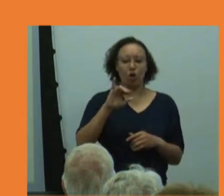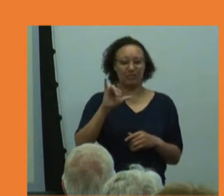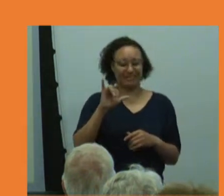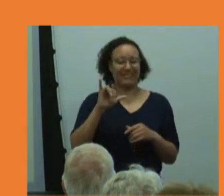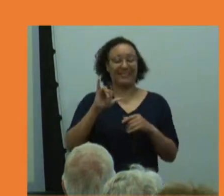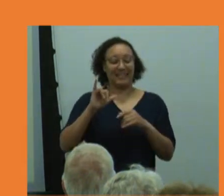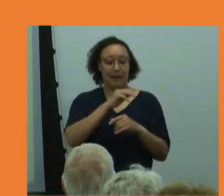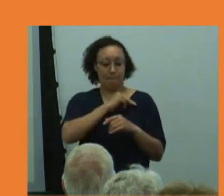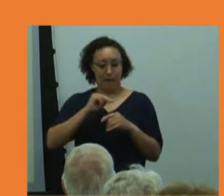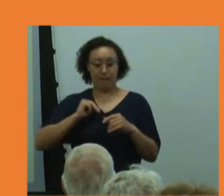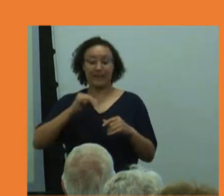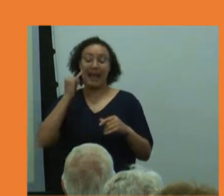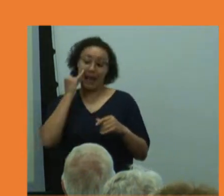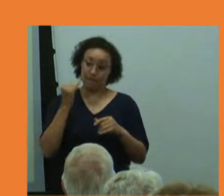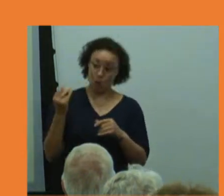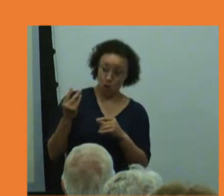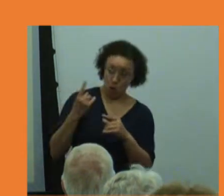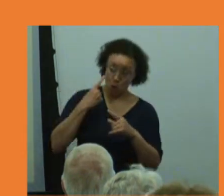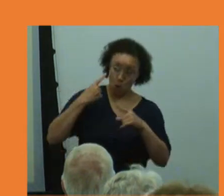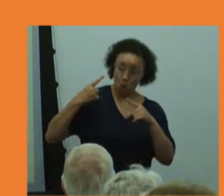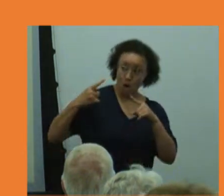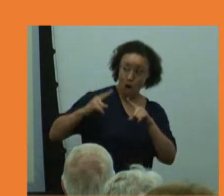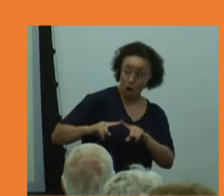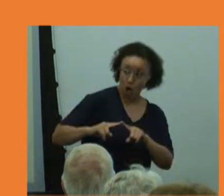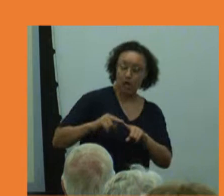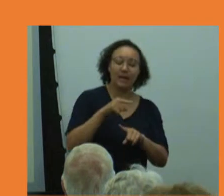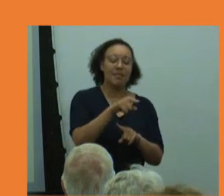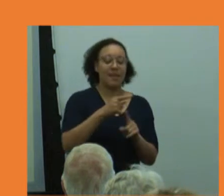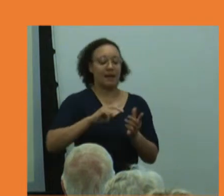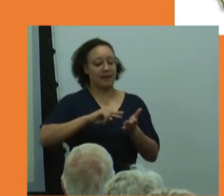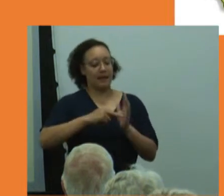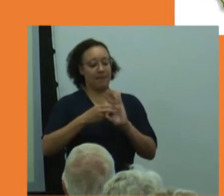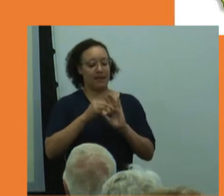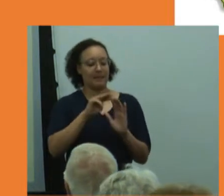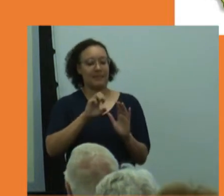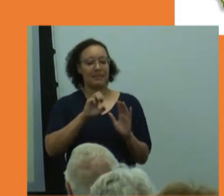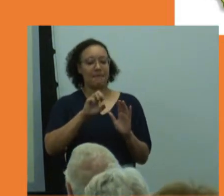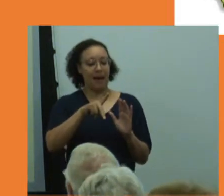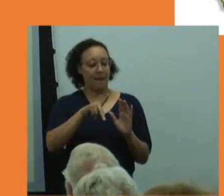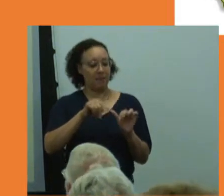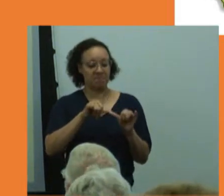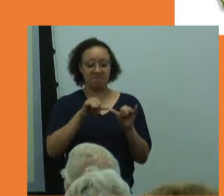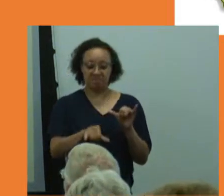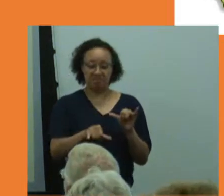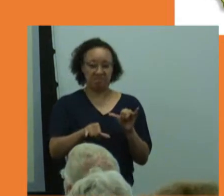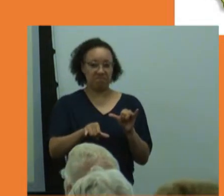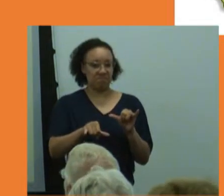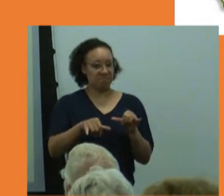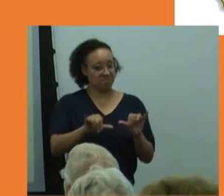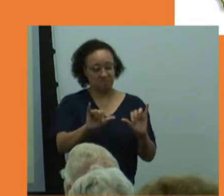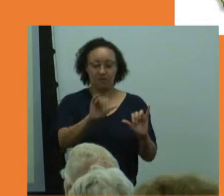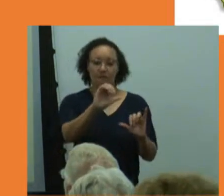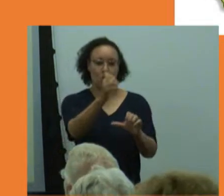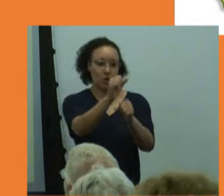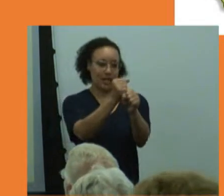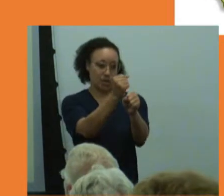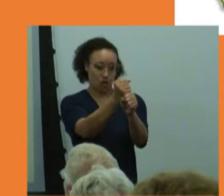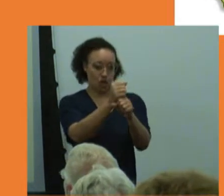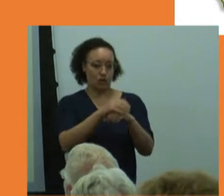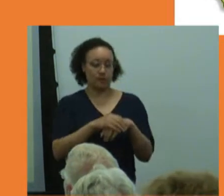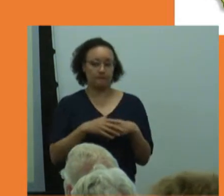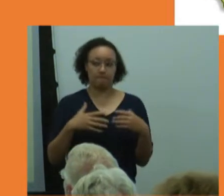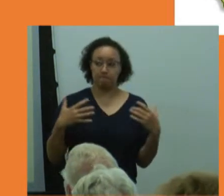agree, you get maps that would be good for 10 years. So, if you can't get